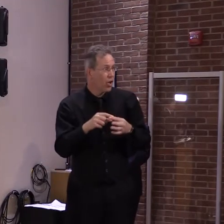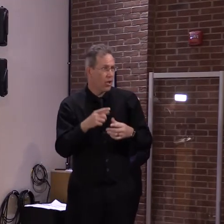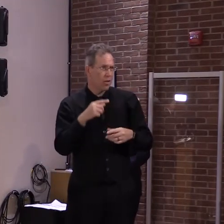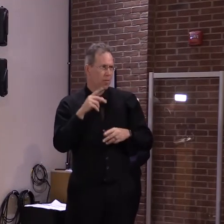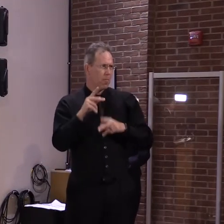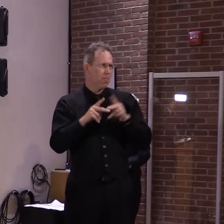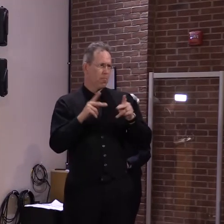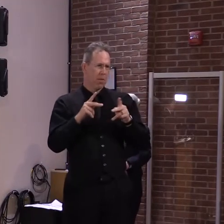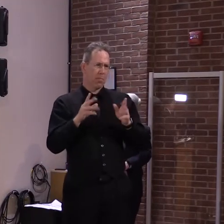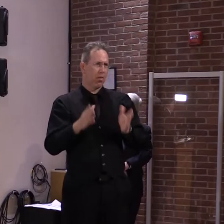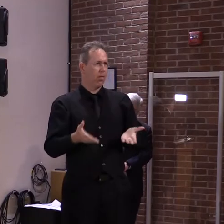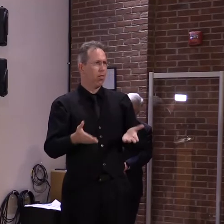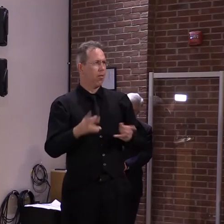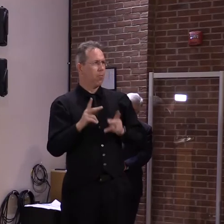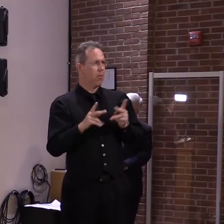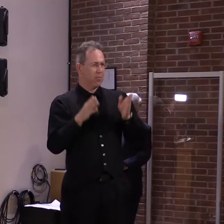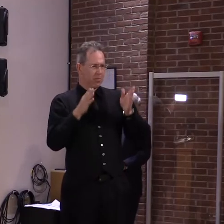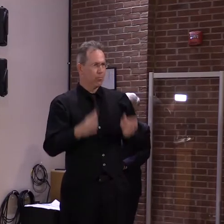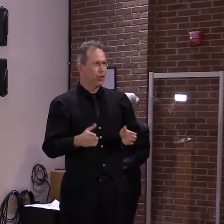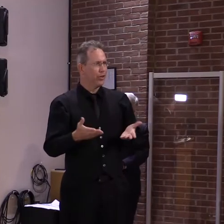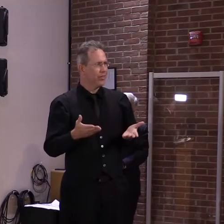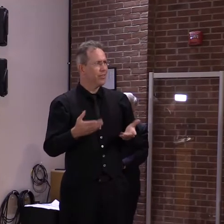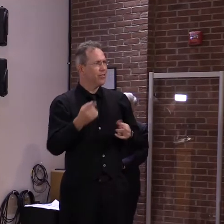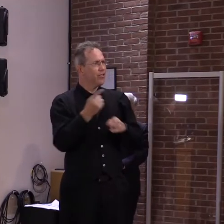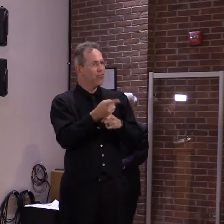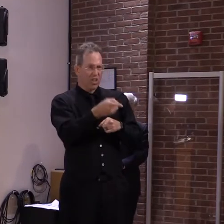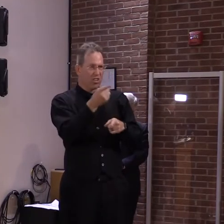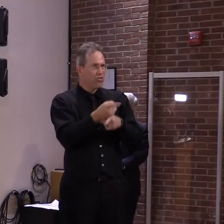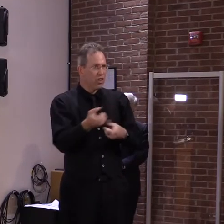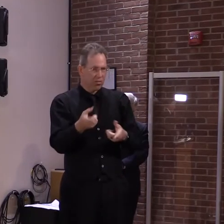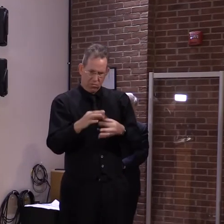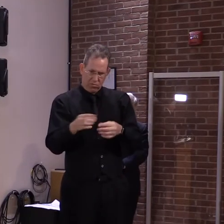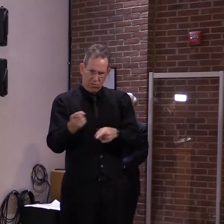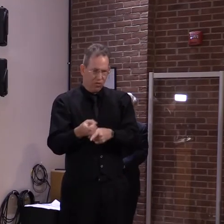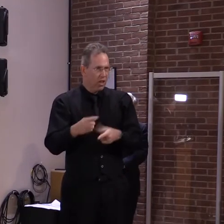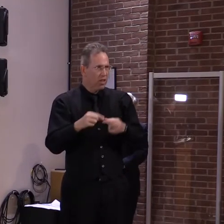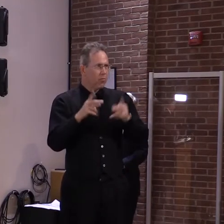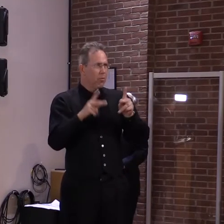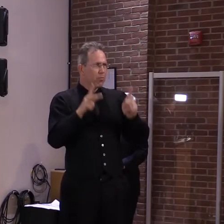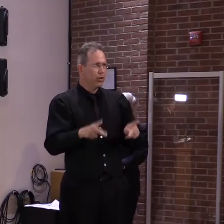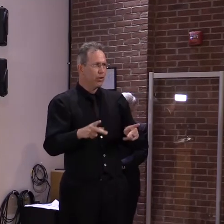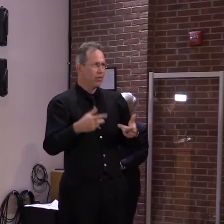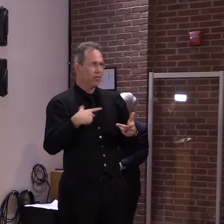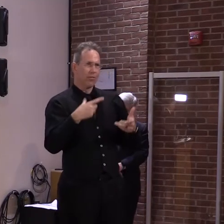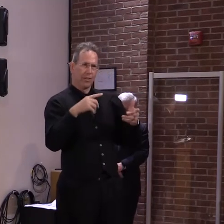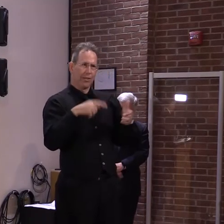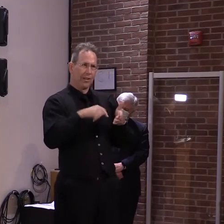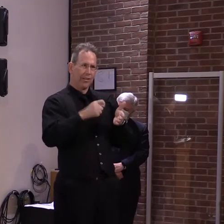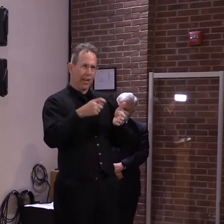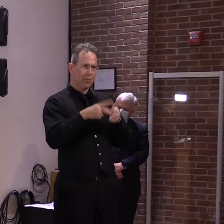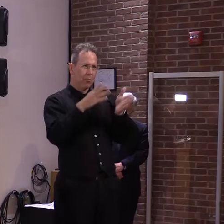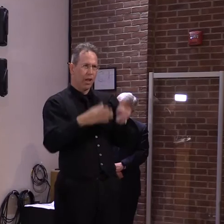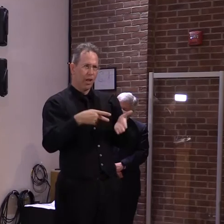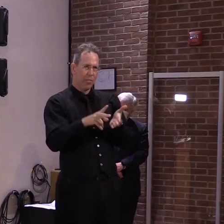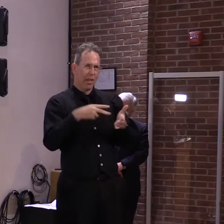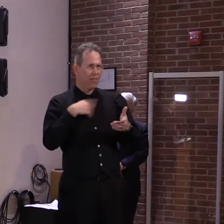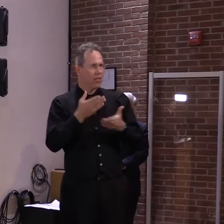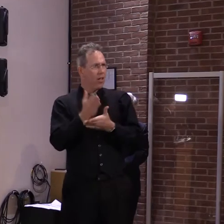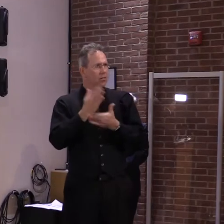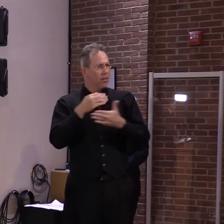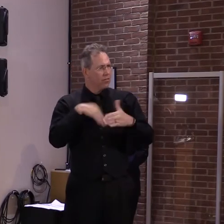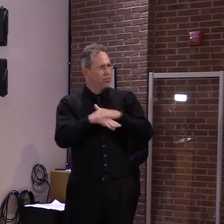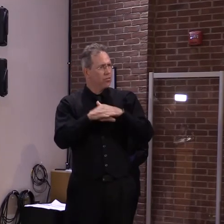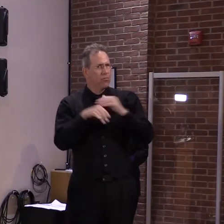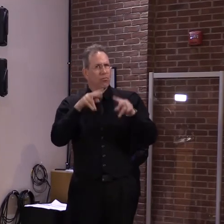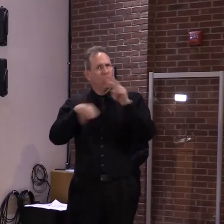everything we stand for. So I look forward to, again, getting through this, getting as many people vaccinated,